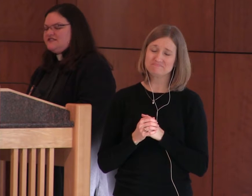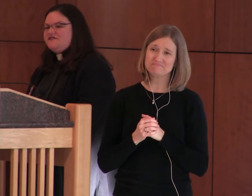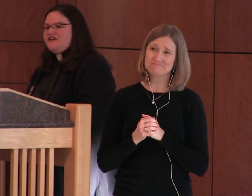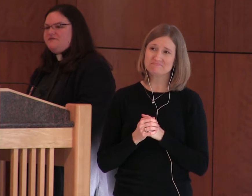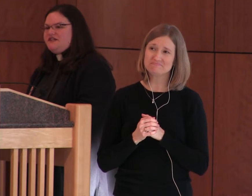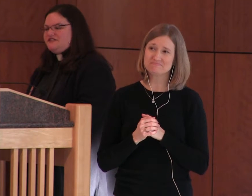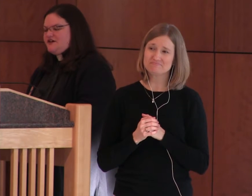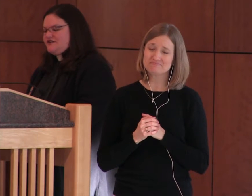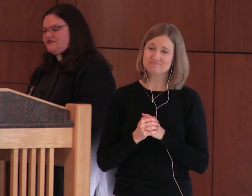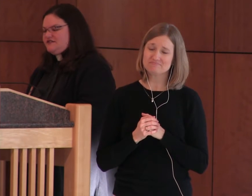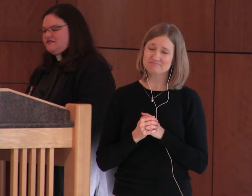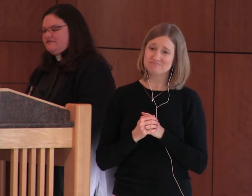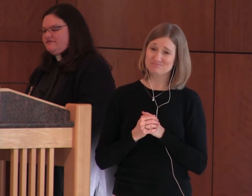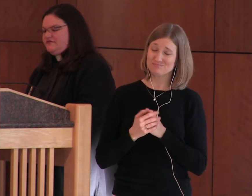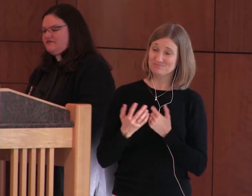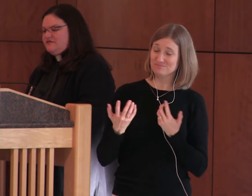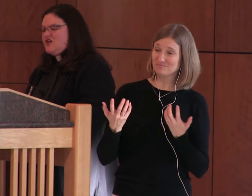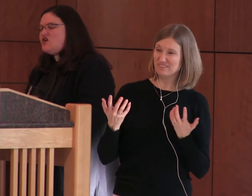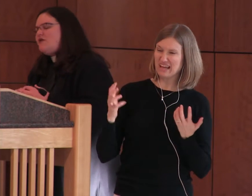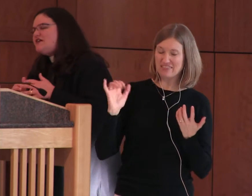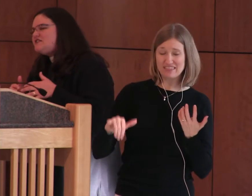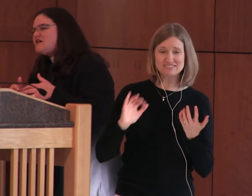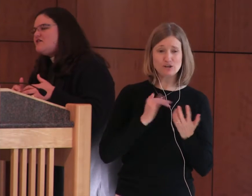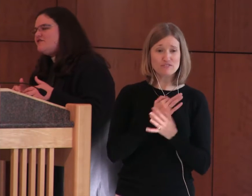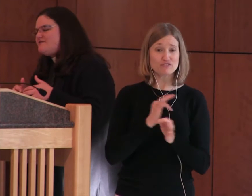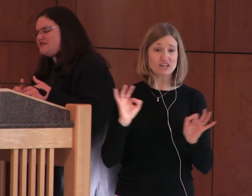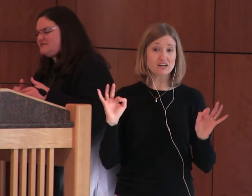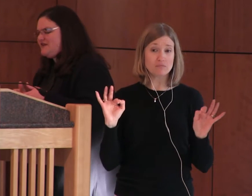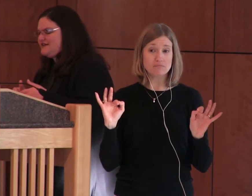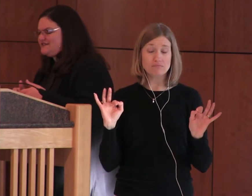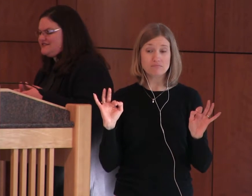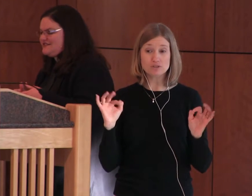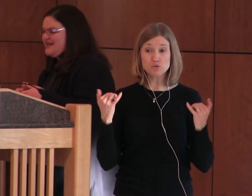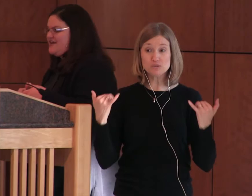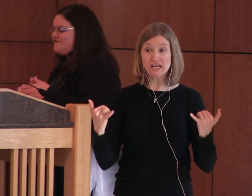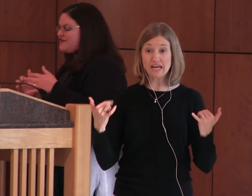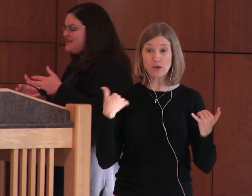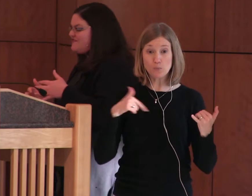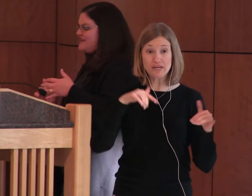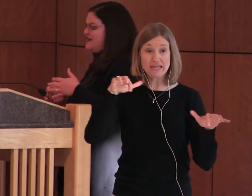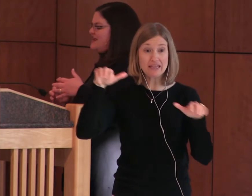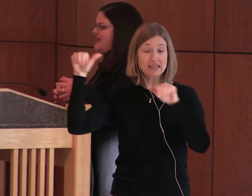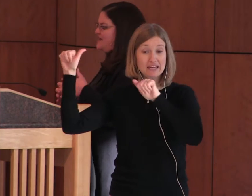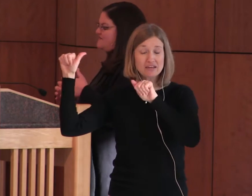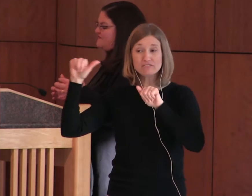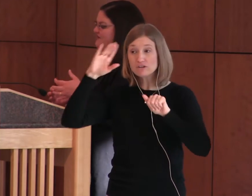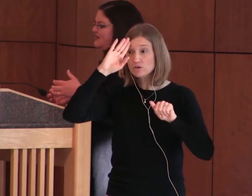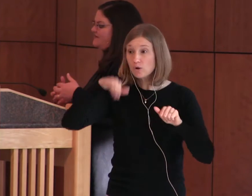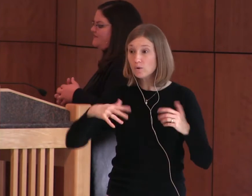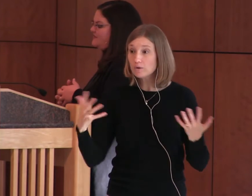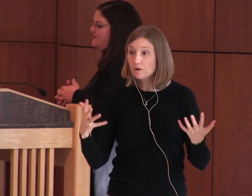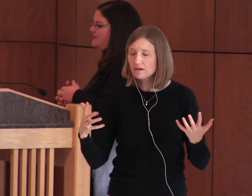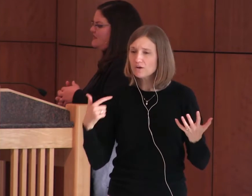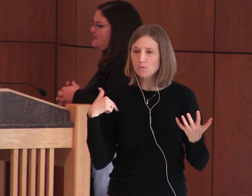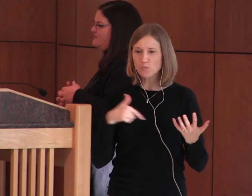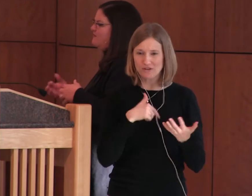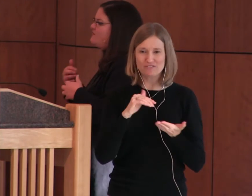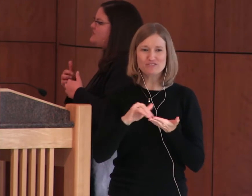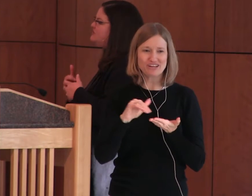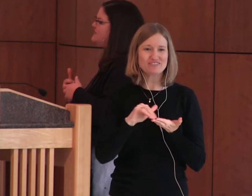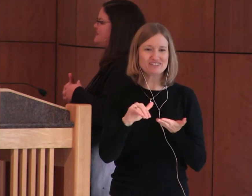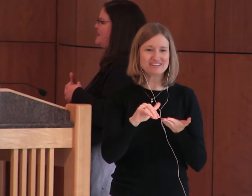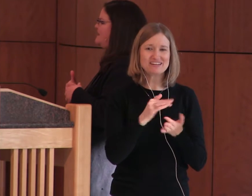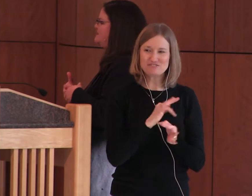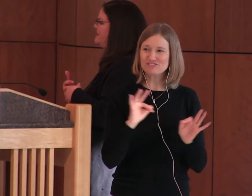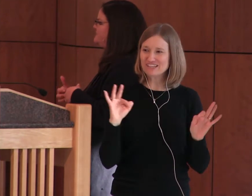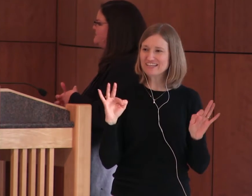And this is the freedom that is ours. We get to go from this place today forgiven and free. But what